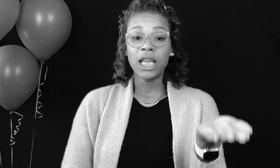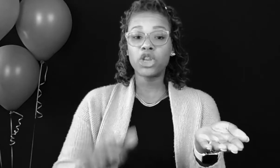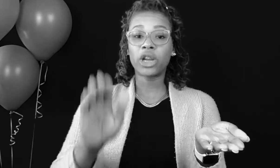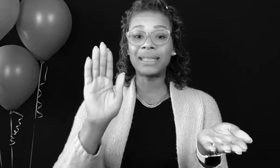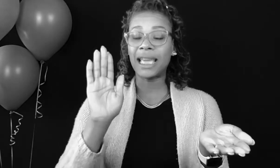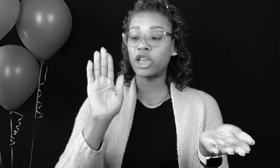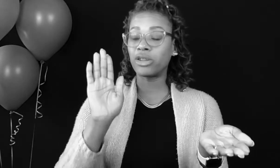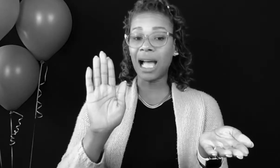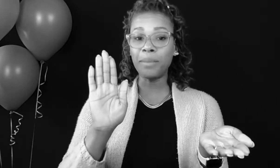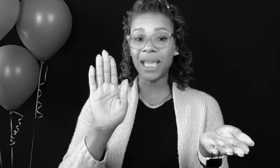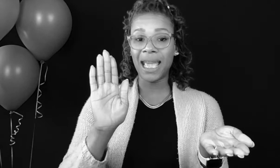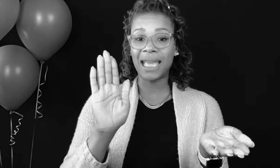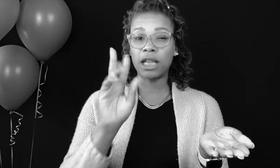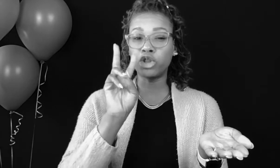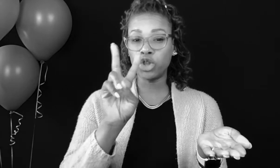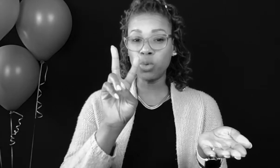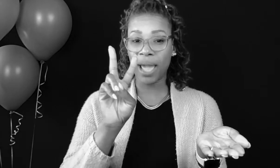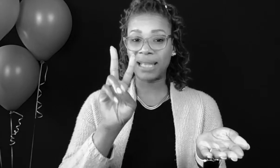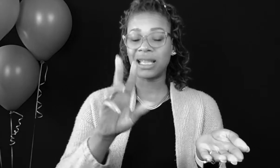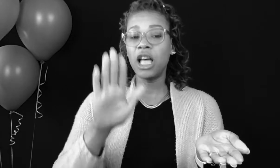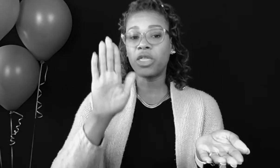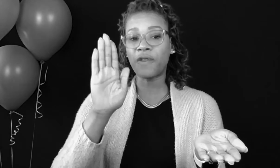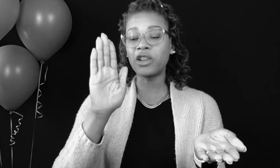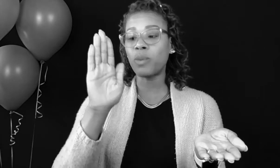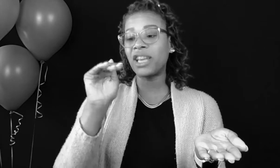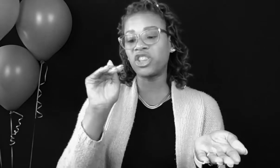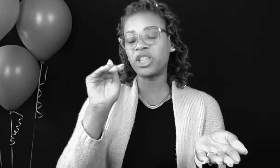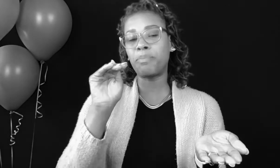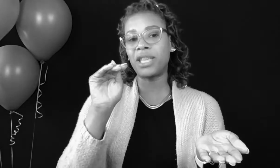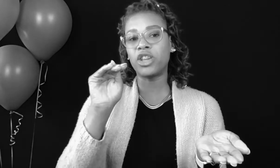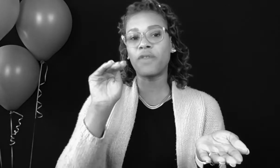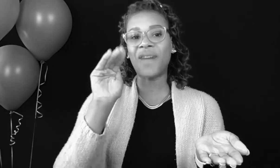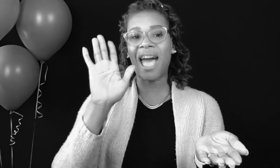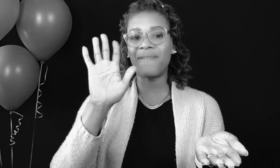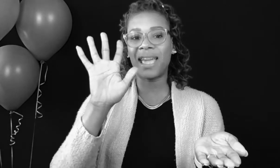going to take your dominant hand. There's 2 ways. The first way is just to bend your 5 hand. It's a